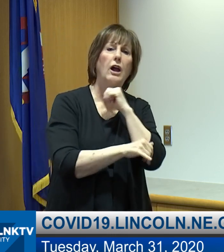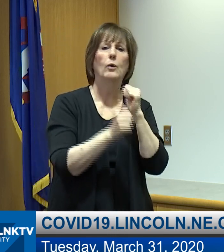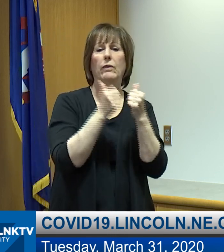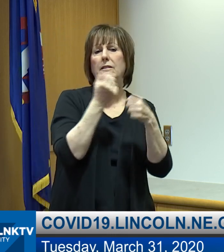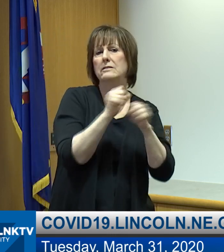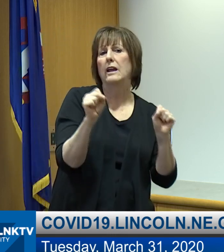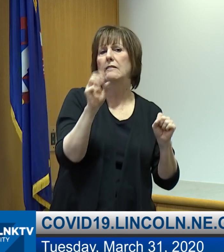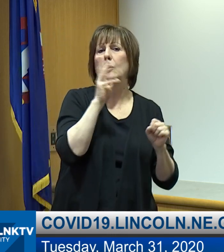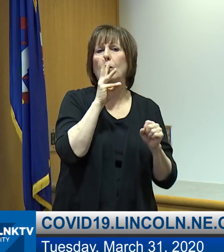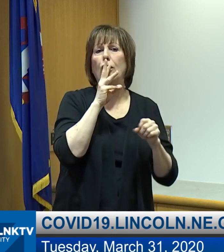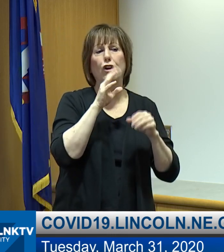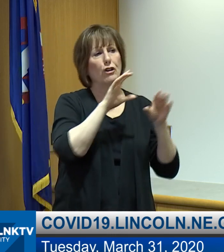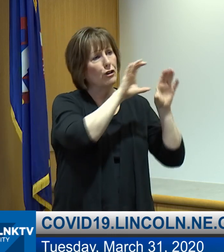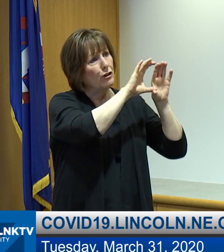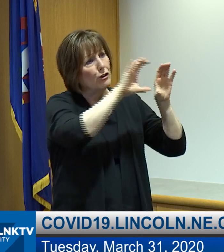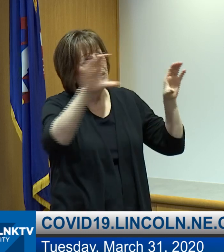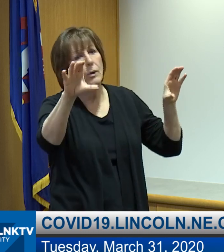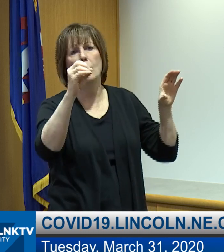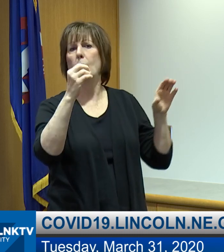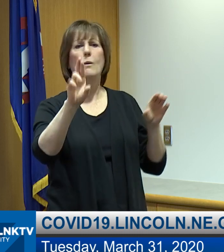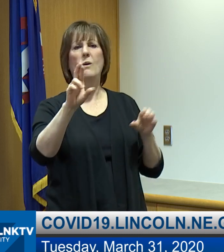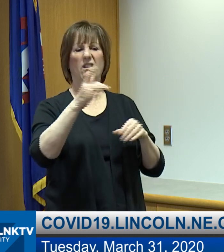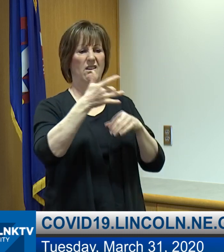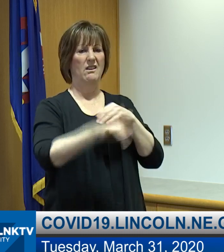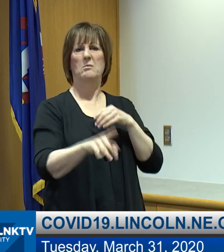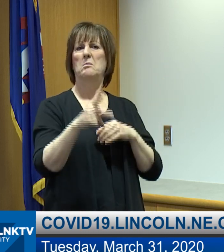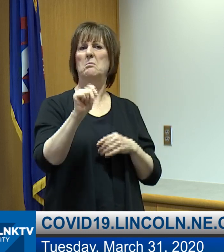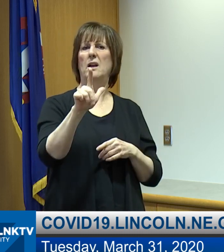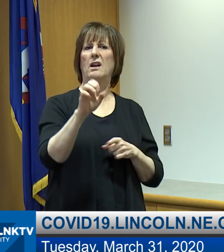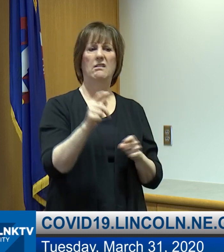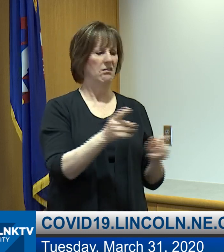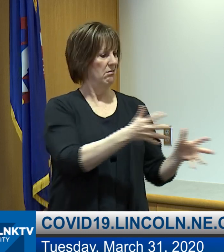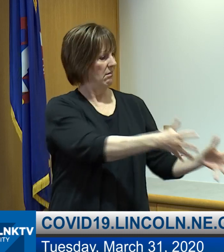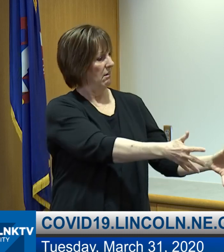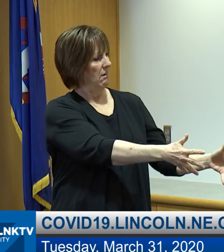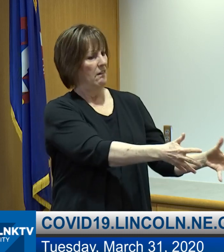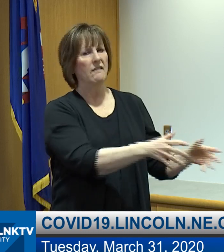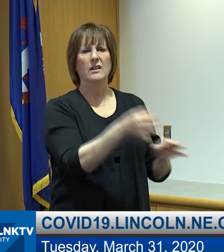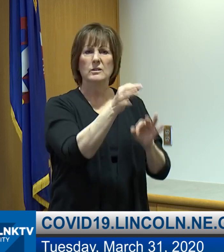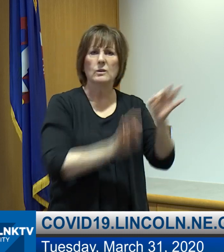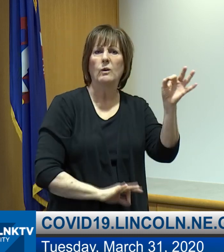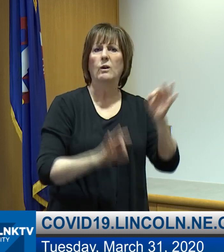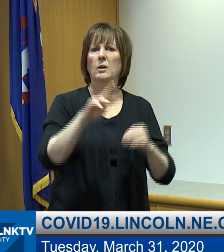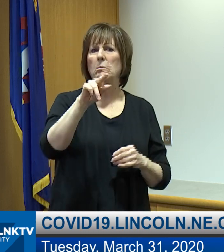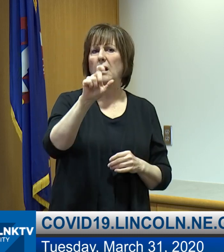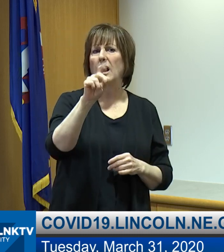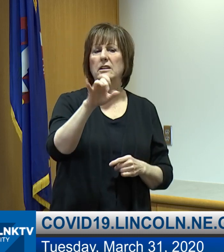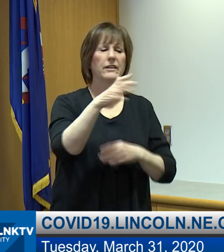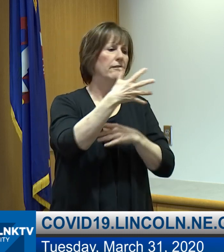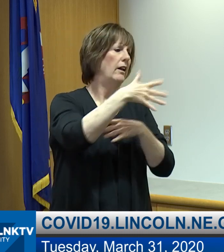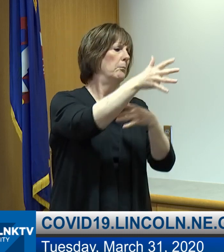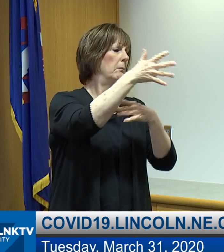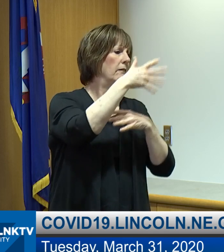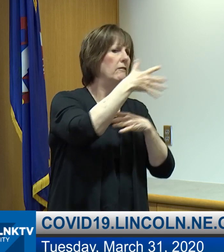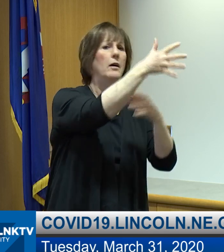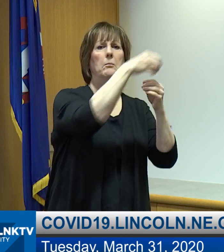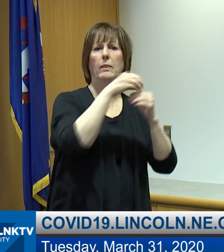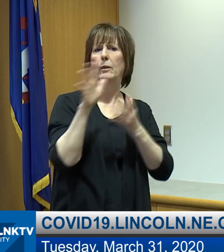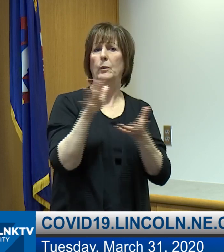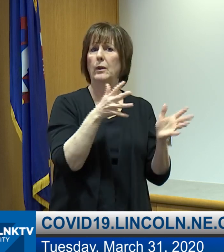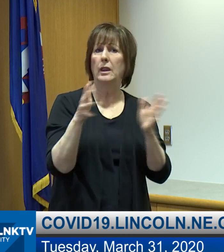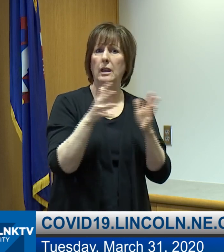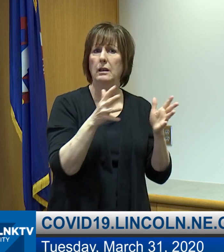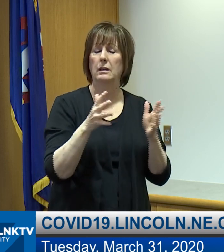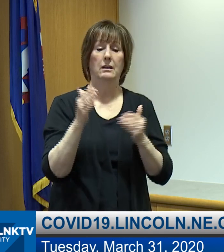or just empty pallets, those left by the road, torn pieces of plastic wrap flapping away.